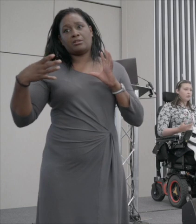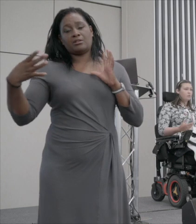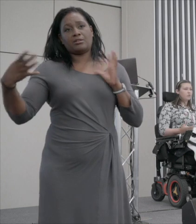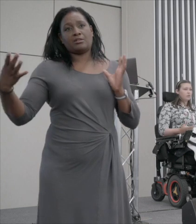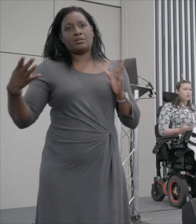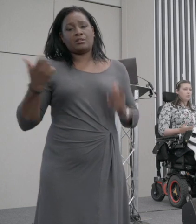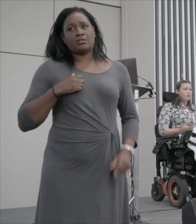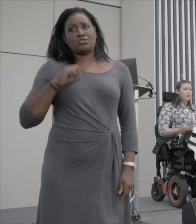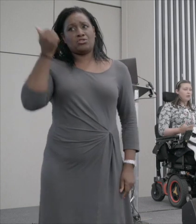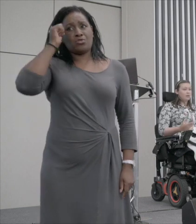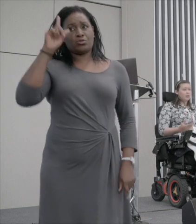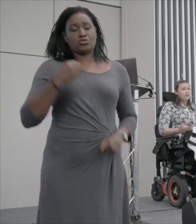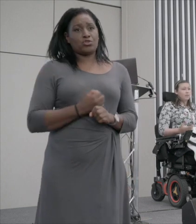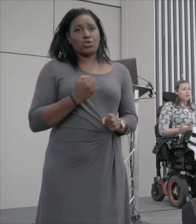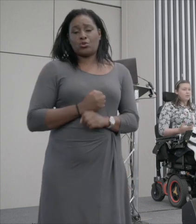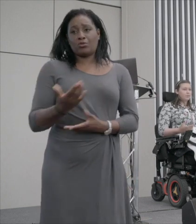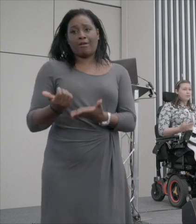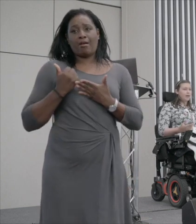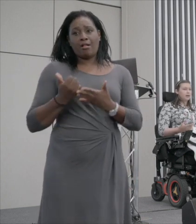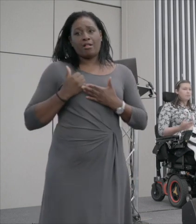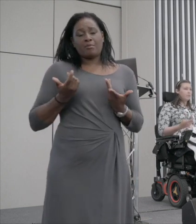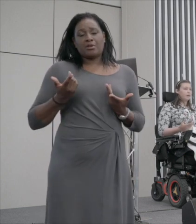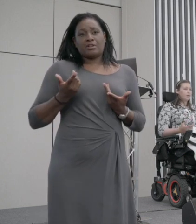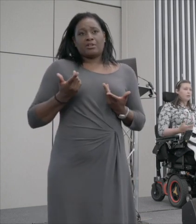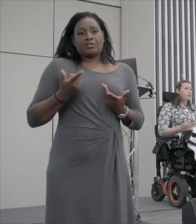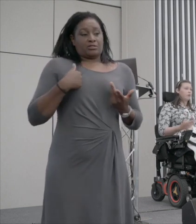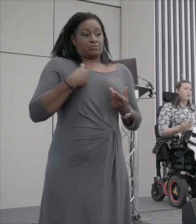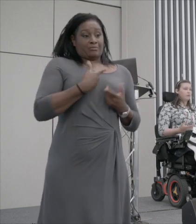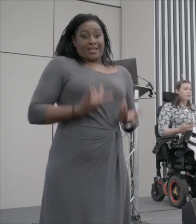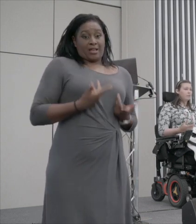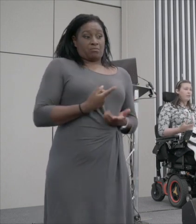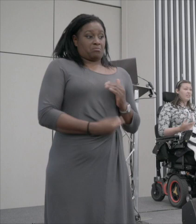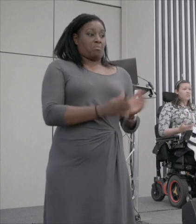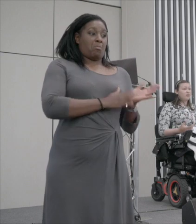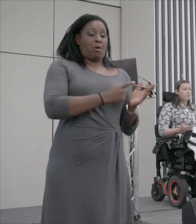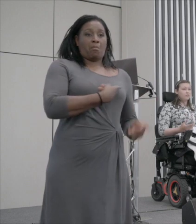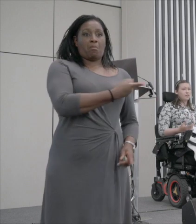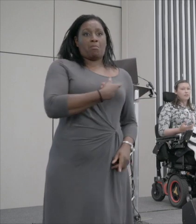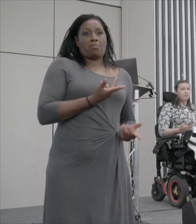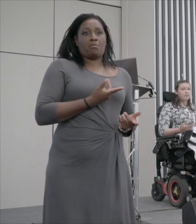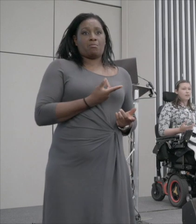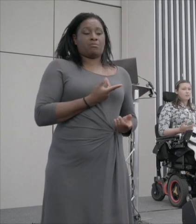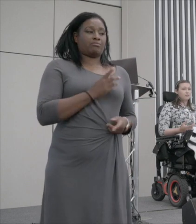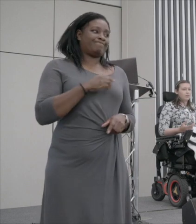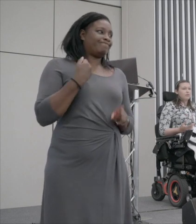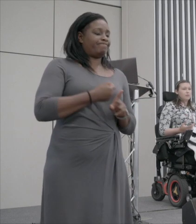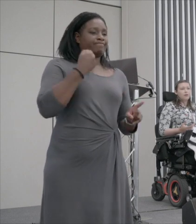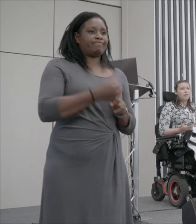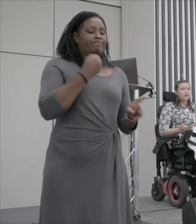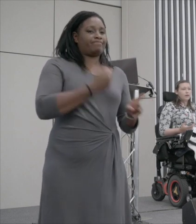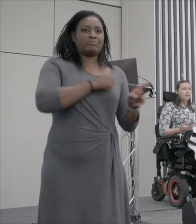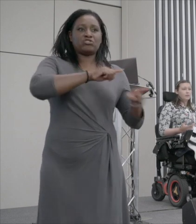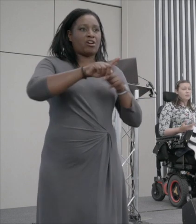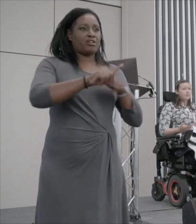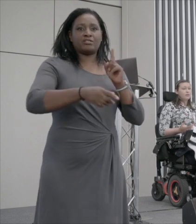that knew what to do and that could help us. And it was again Mum and I on our own in the dark fighting for things that we didn't know